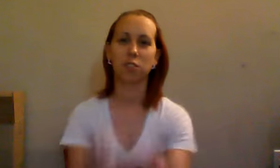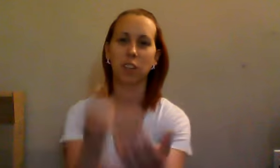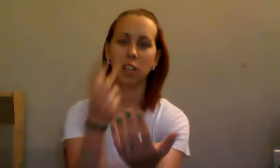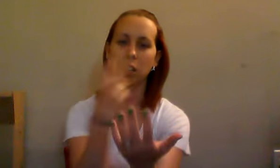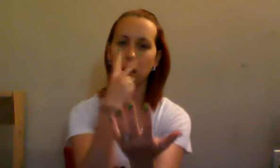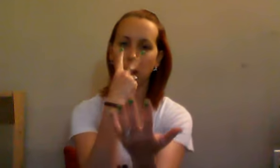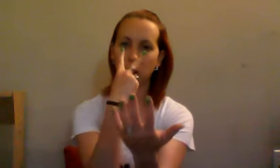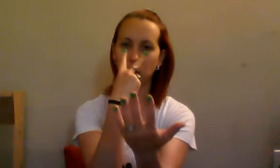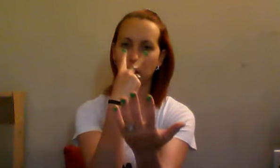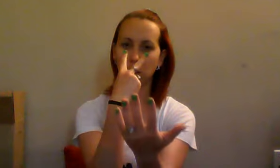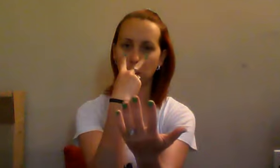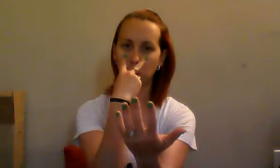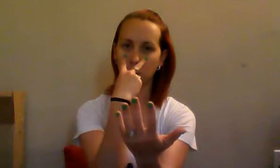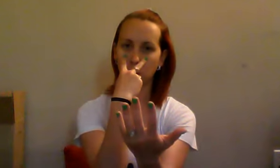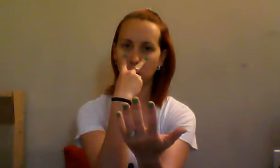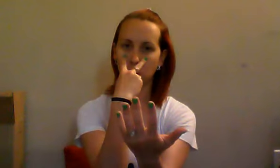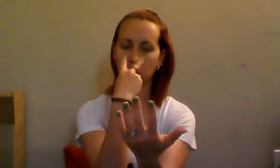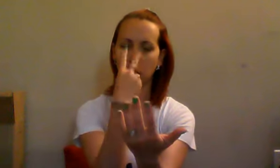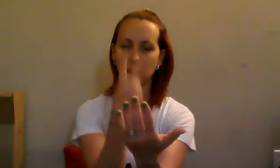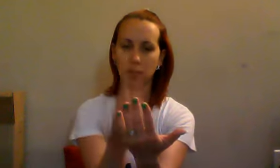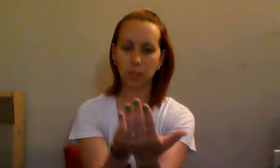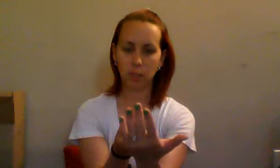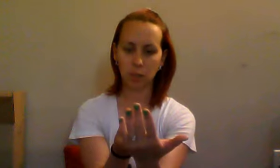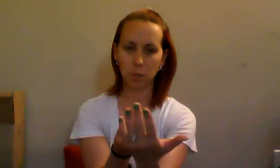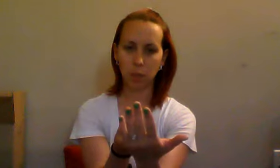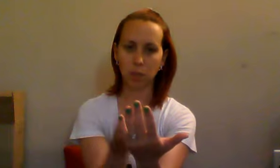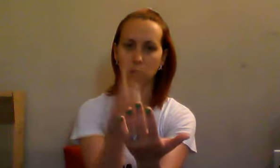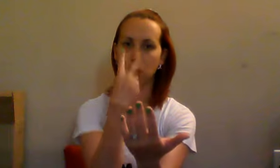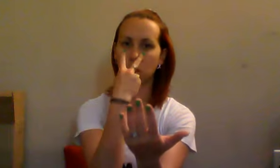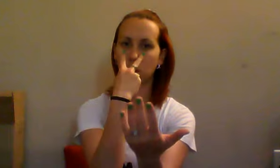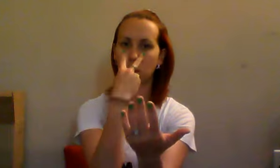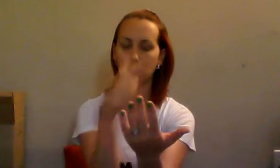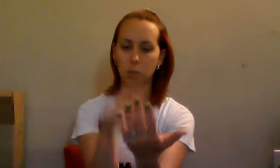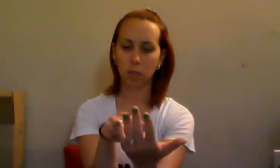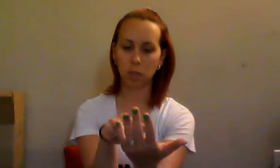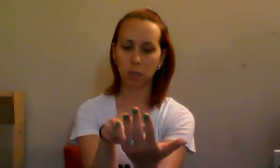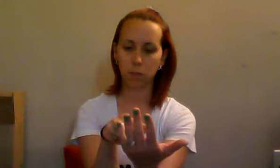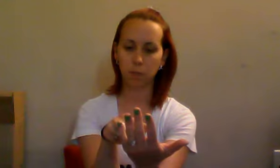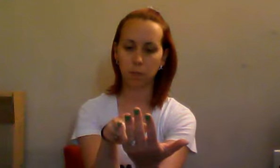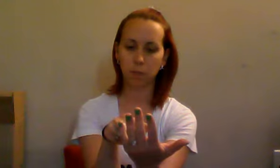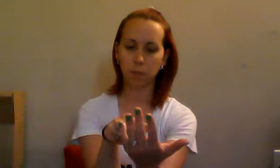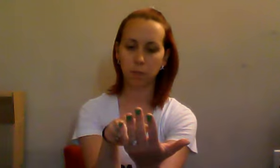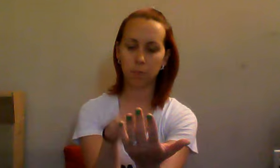funny. You're going to bring your fingers from your eyes down to the page. Read.